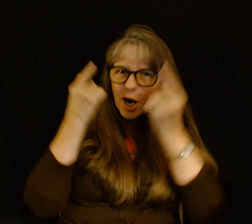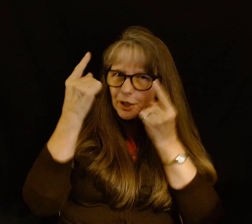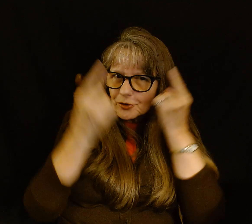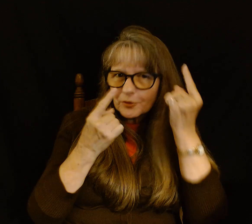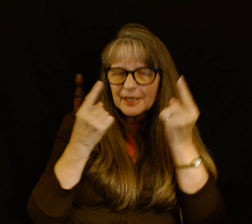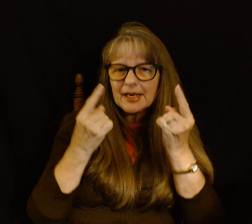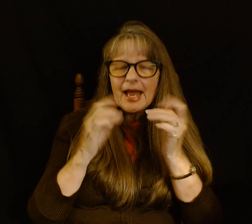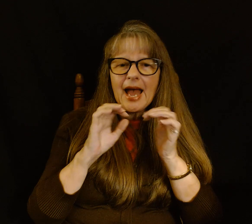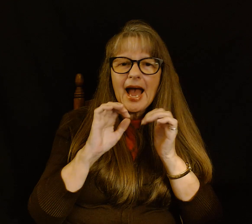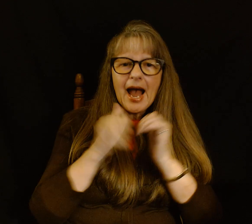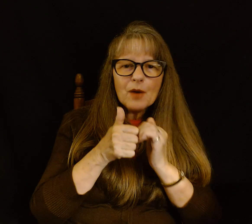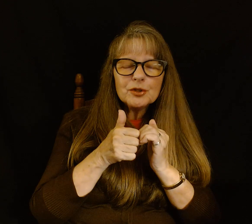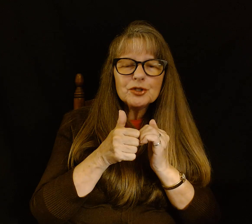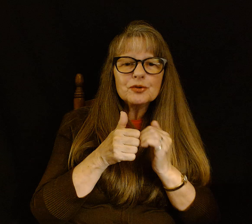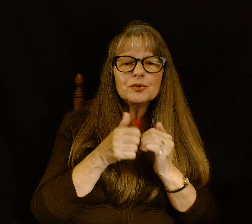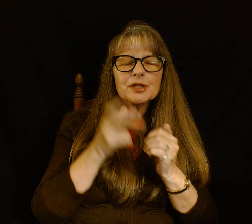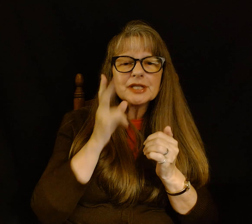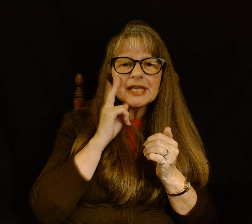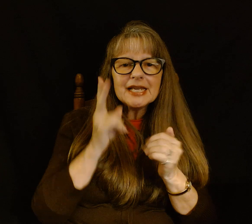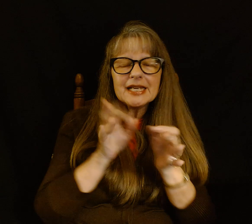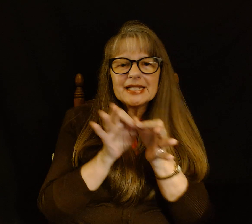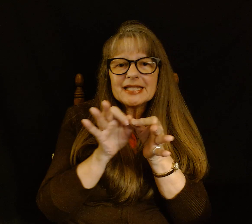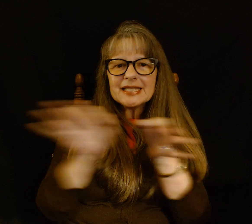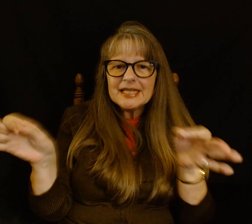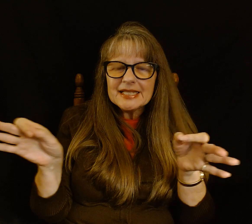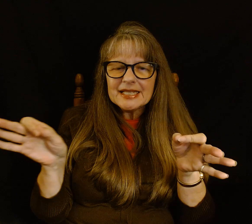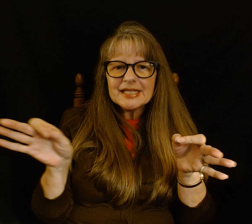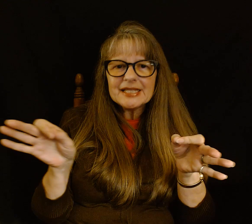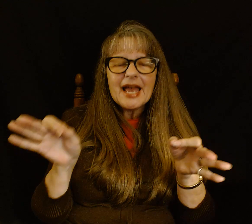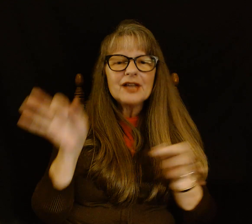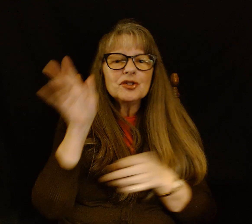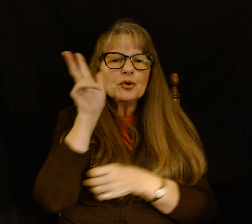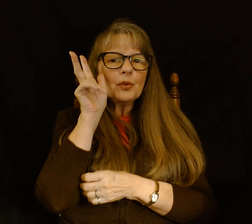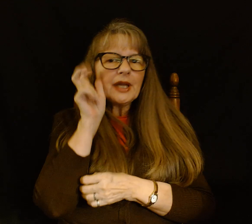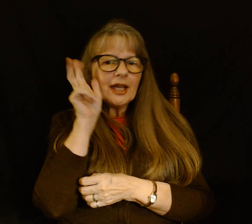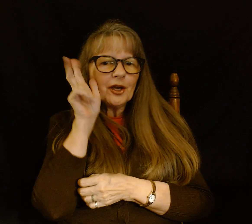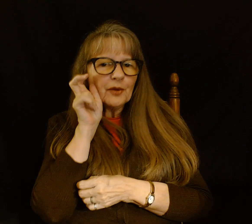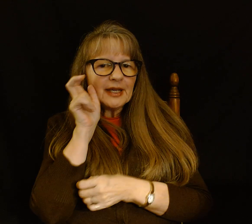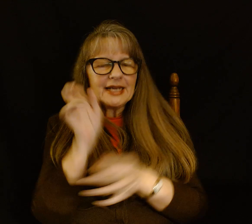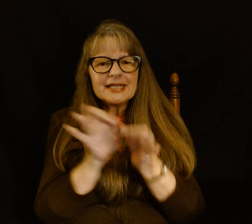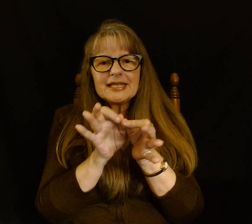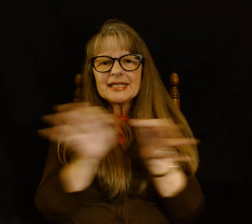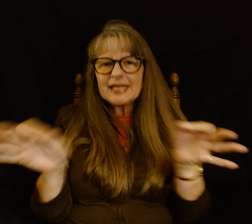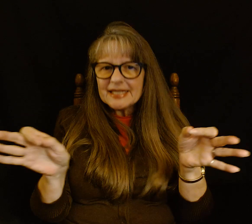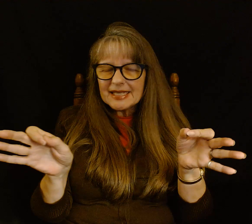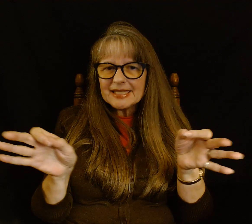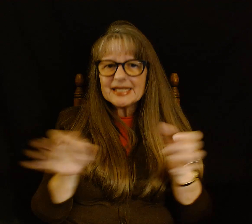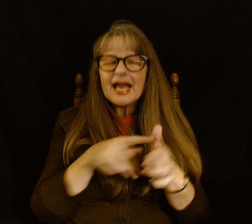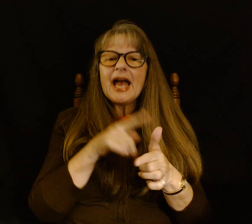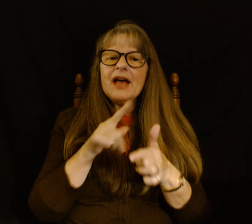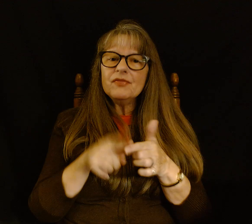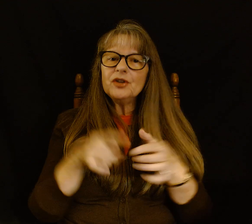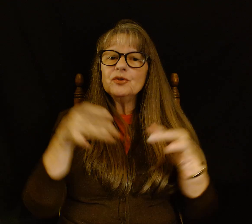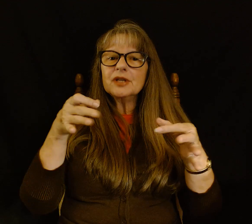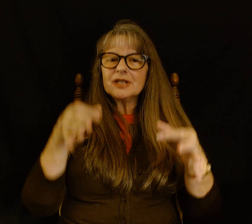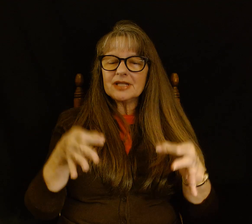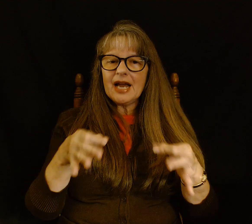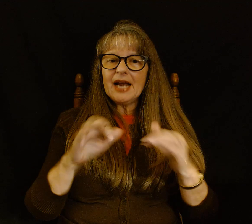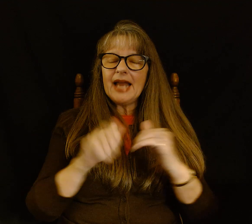ponder it. How would you see it in a sentence? Do you hear it in a sentence? And then you can decide how